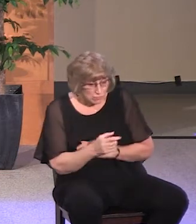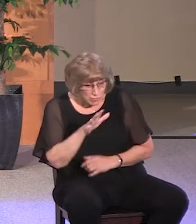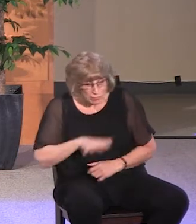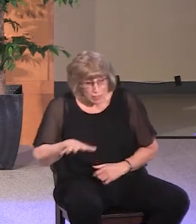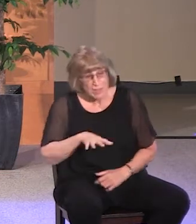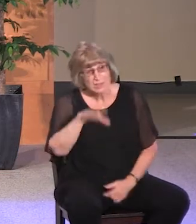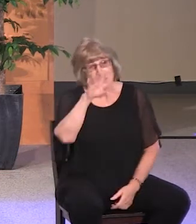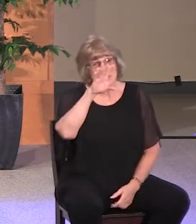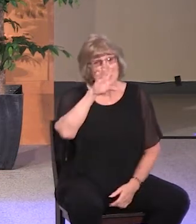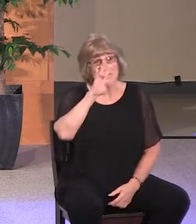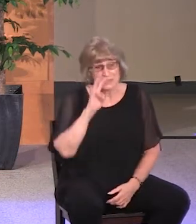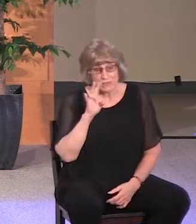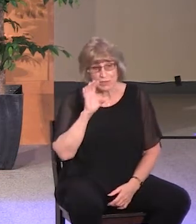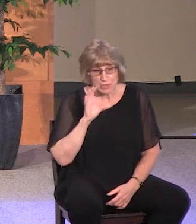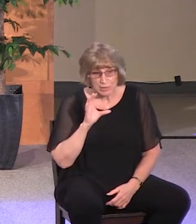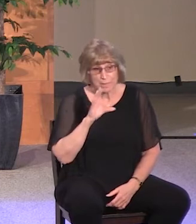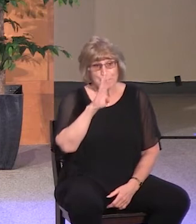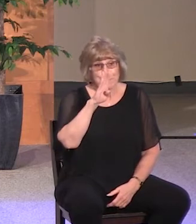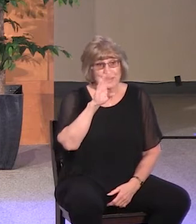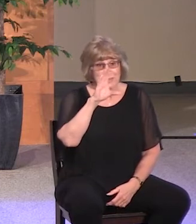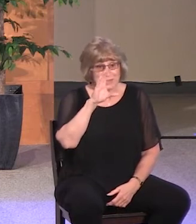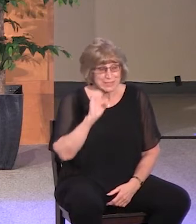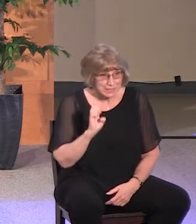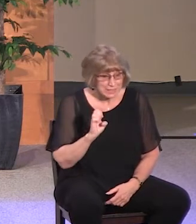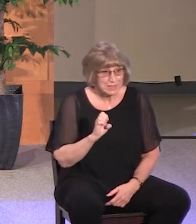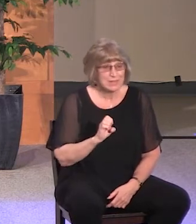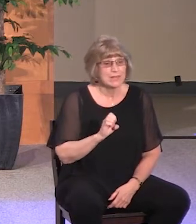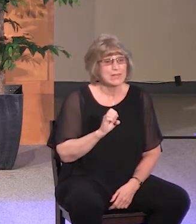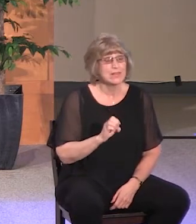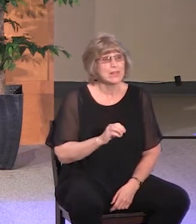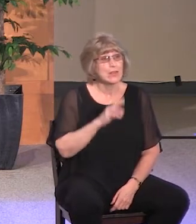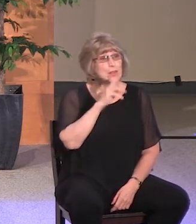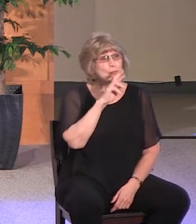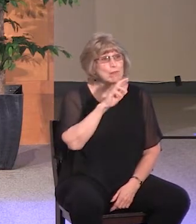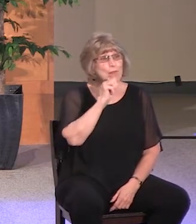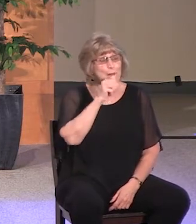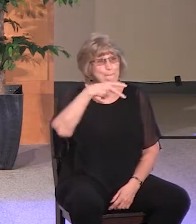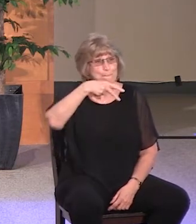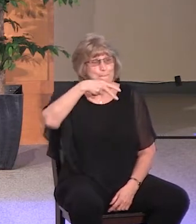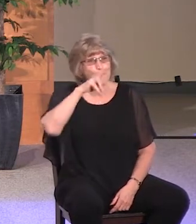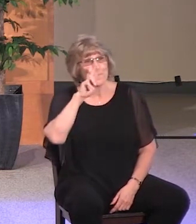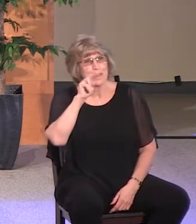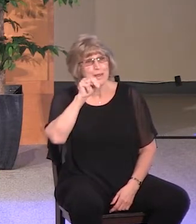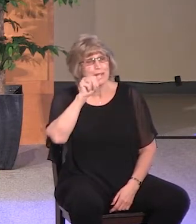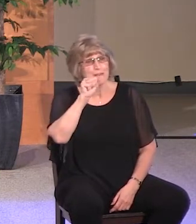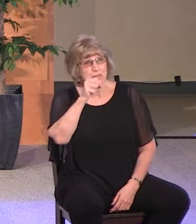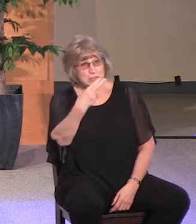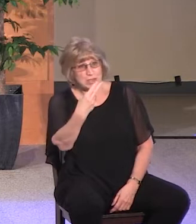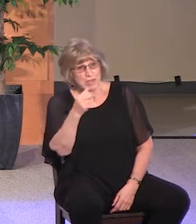100 BCE, the Upanishads were written. That's sacred scriptures again, and it